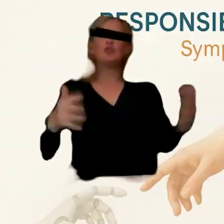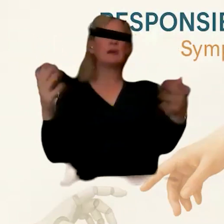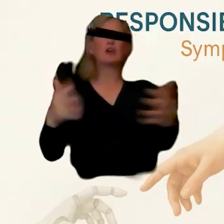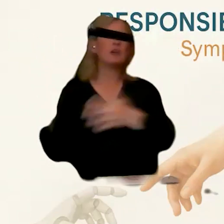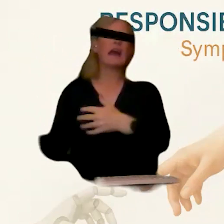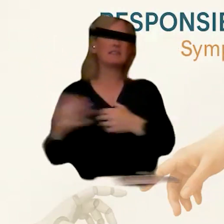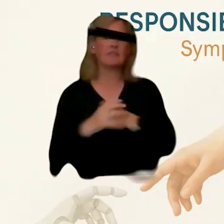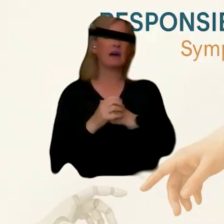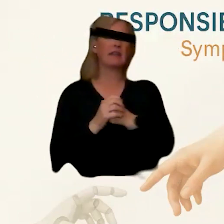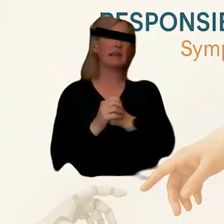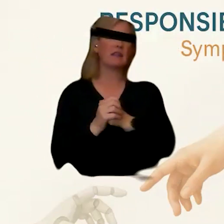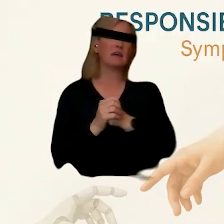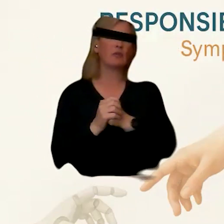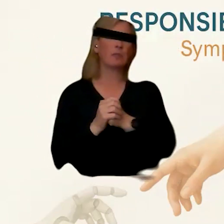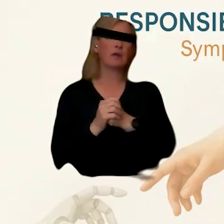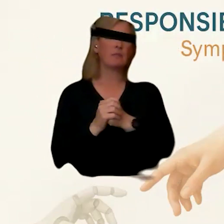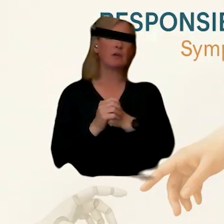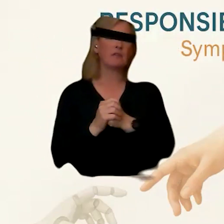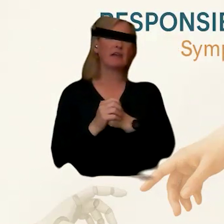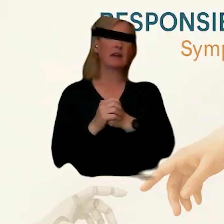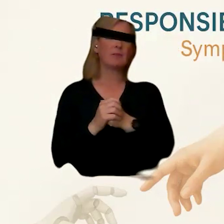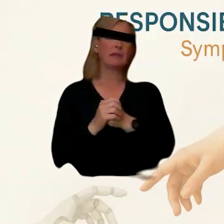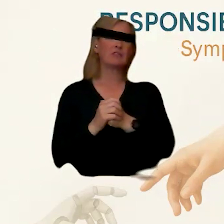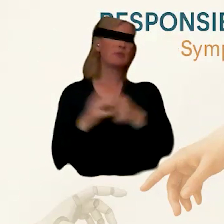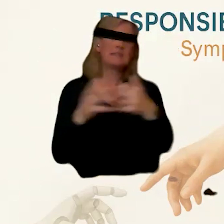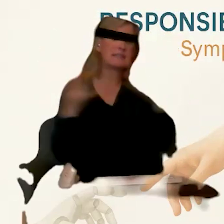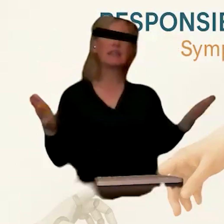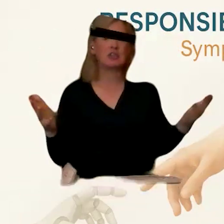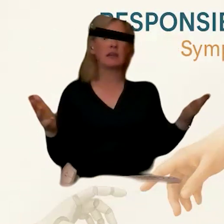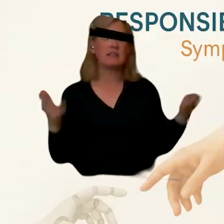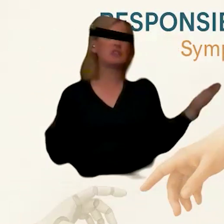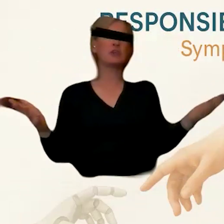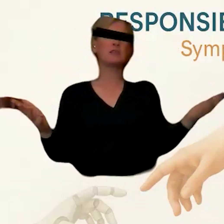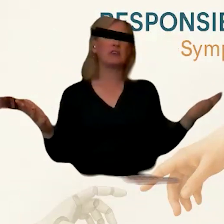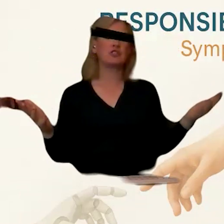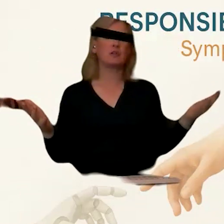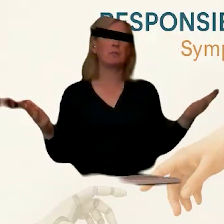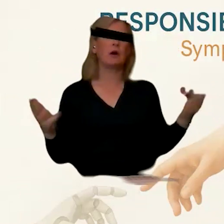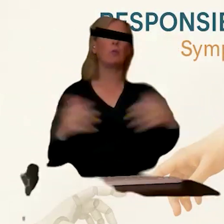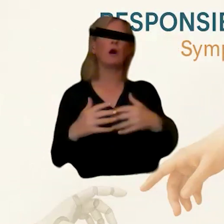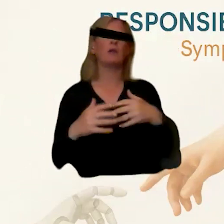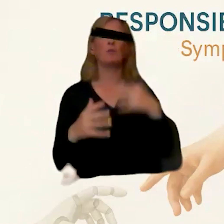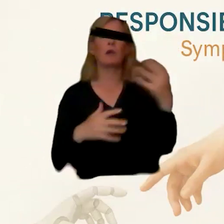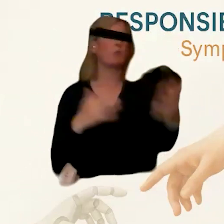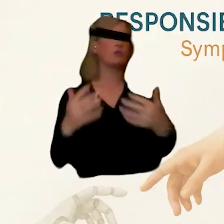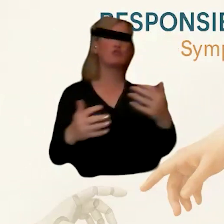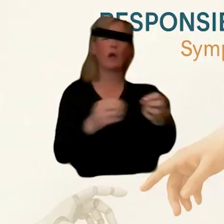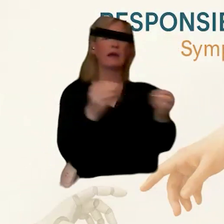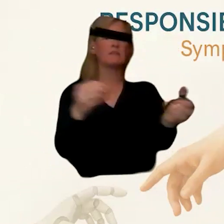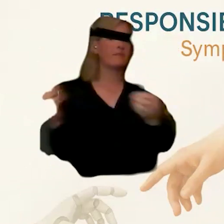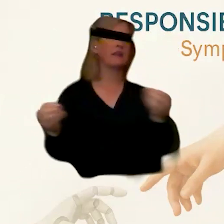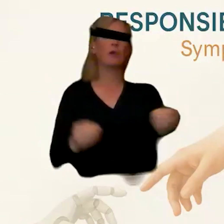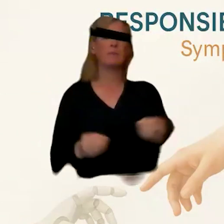see human good as defined in the for-profit motive of that company. So it's tension. It's a genuine tension, but one where